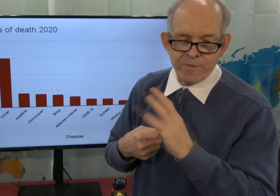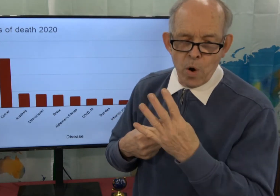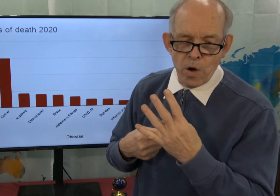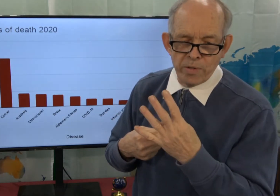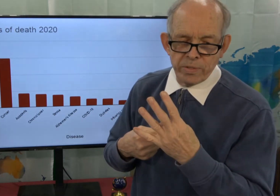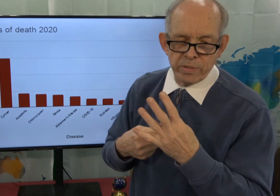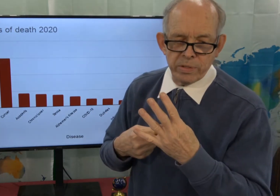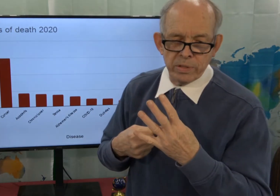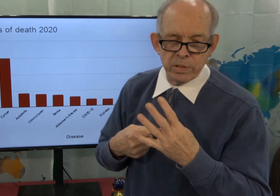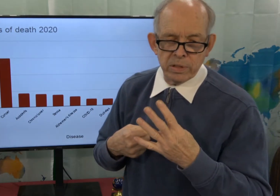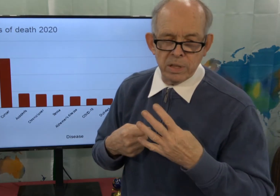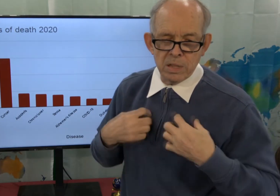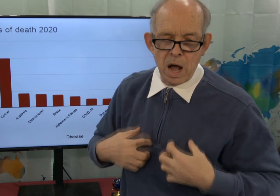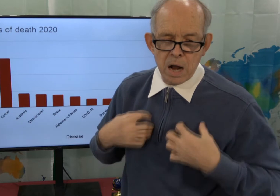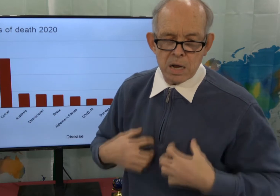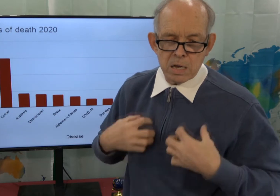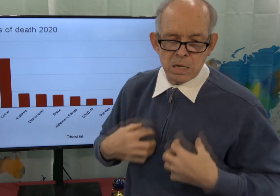Four, lung.